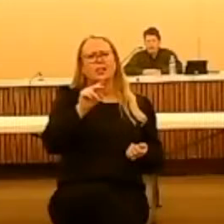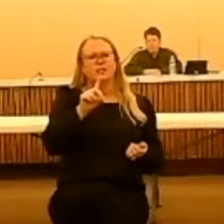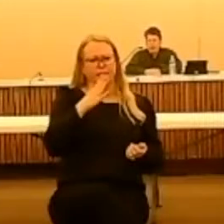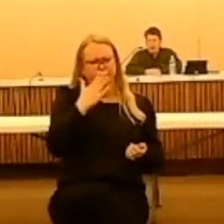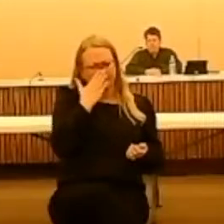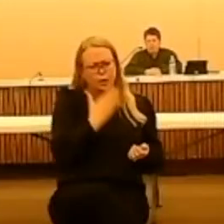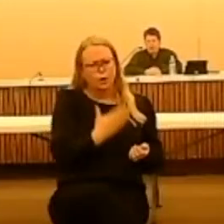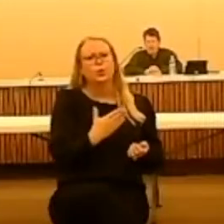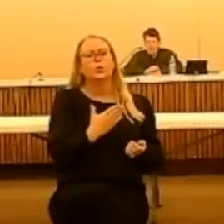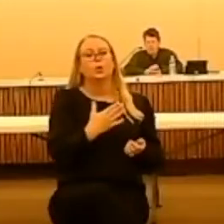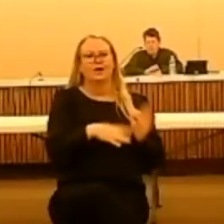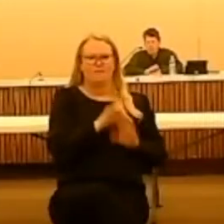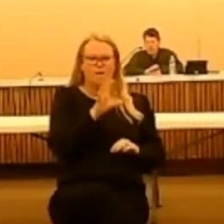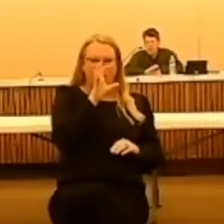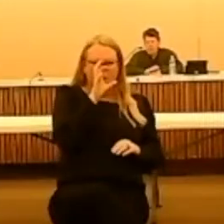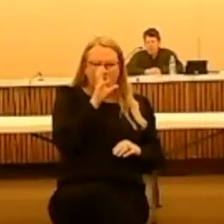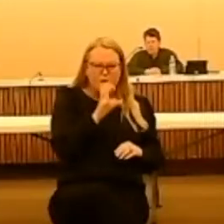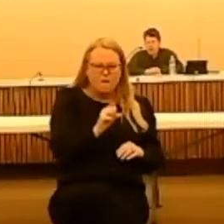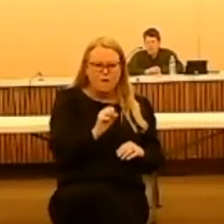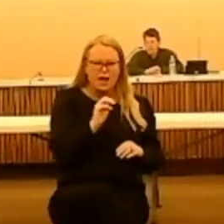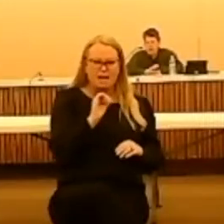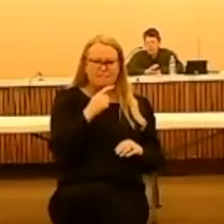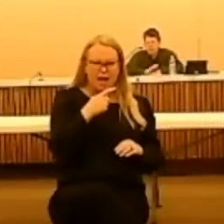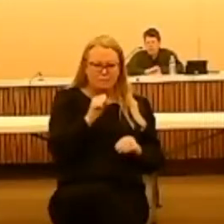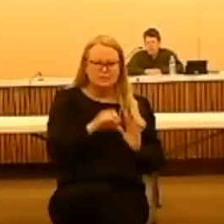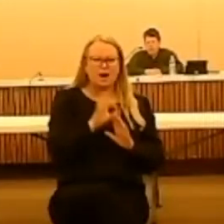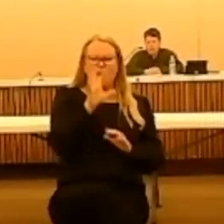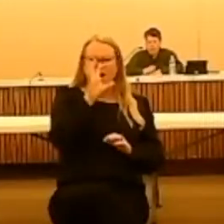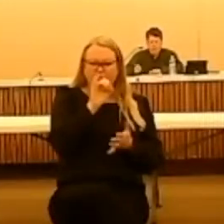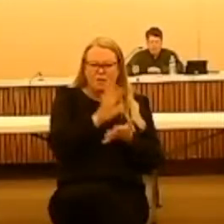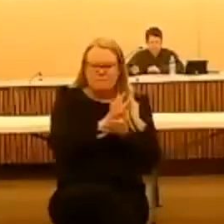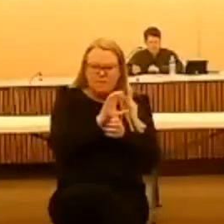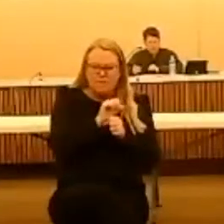a lot of the maps and a lot of the documents that helped with that. So.